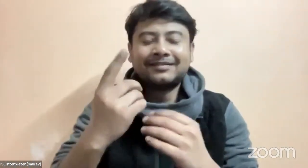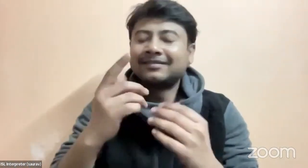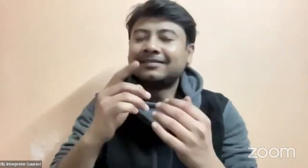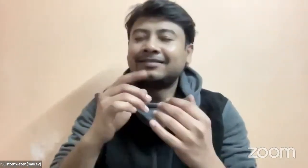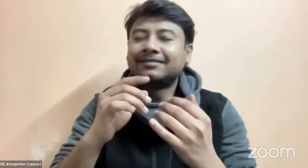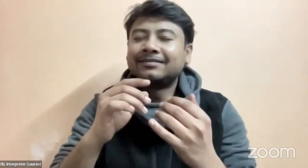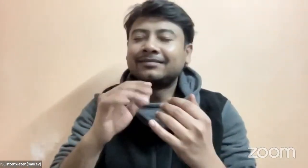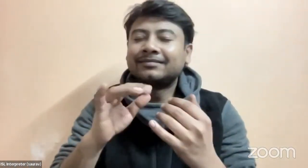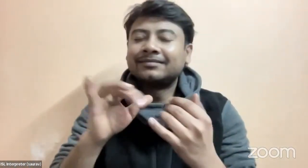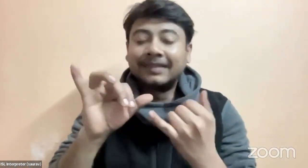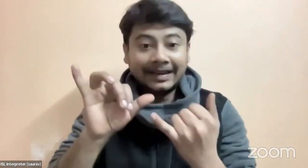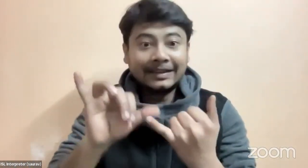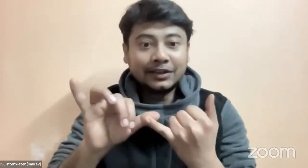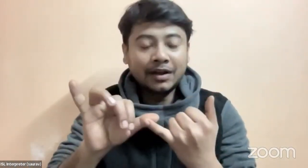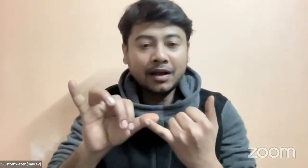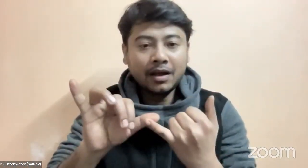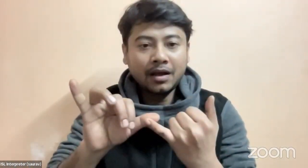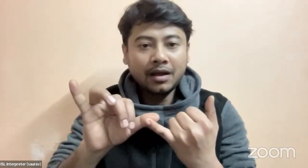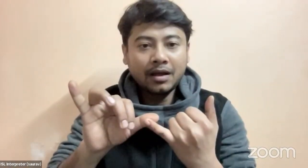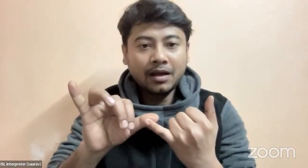whole story?